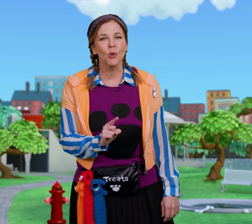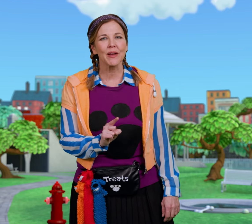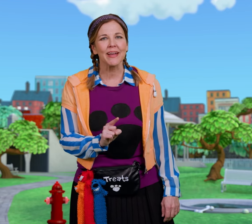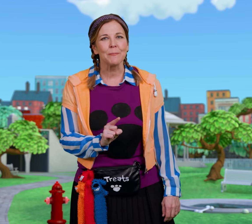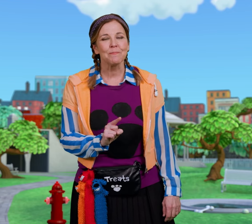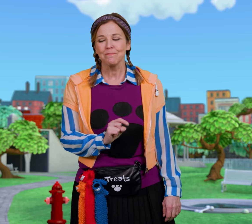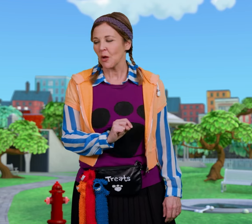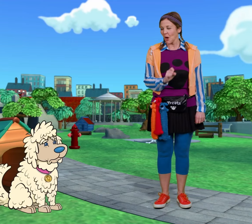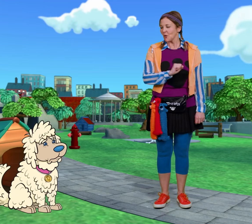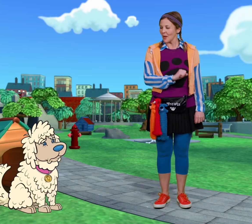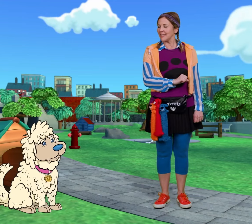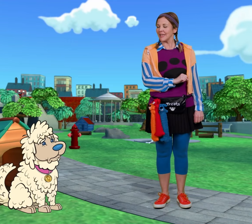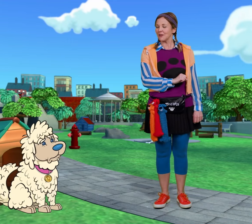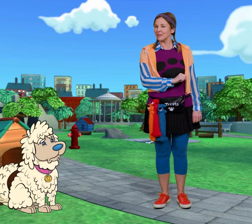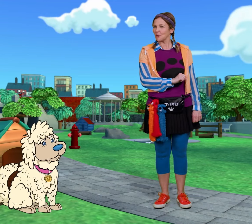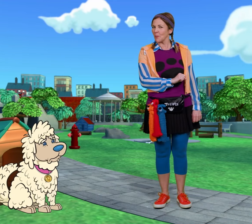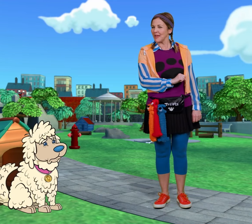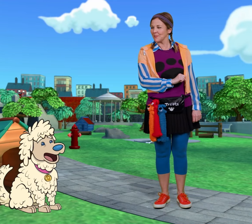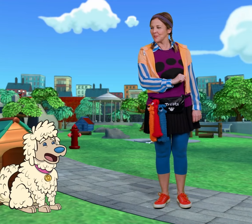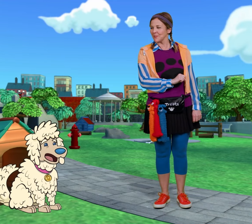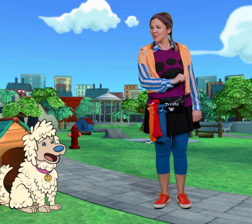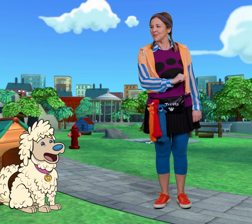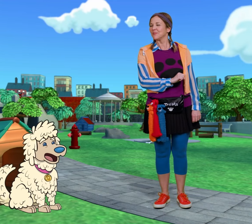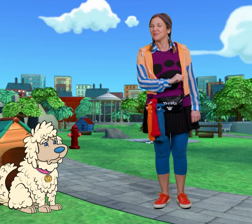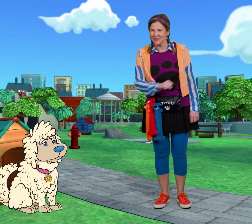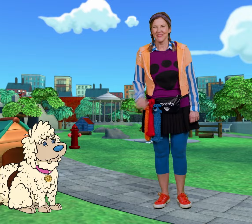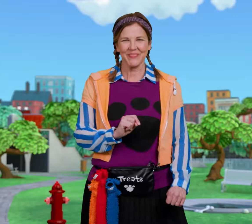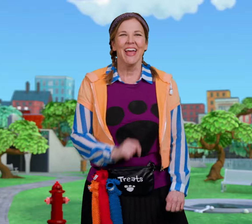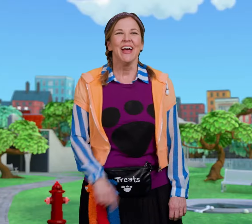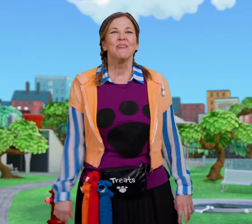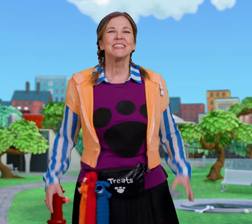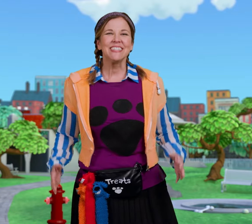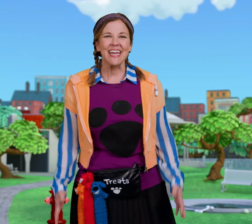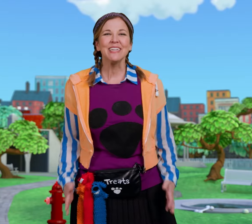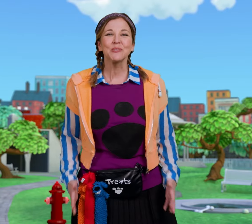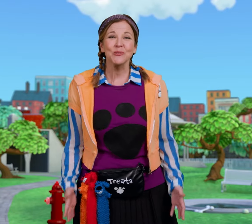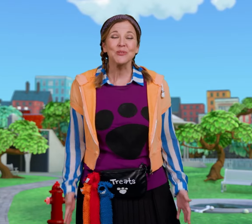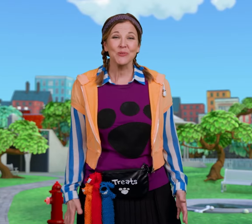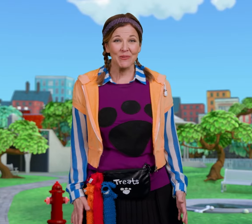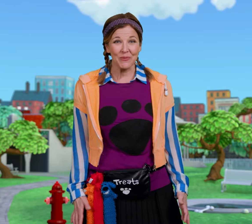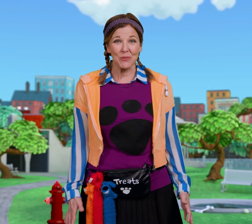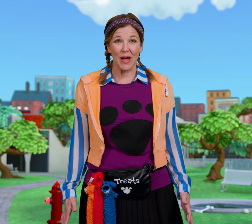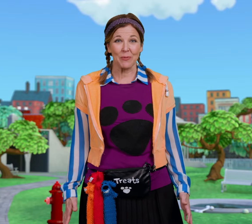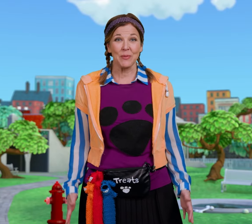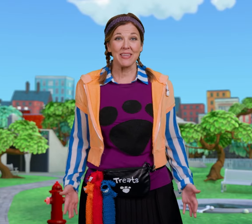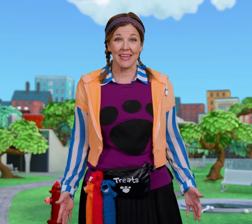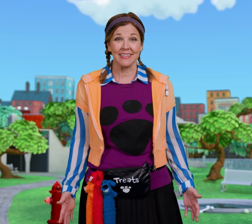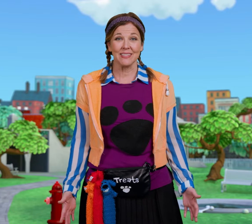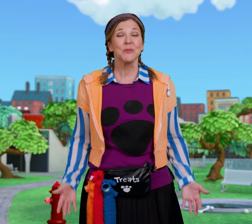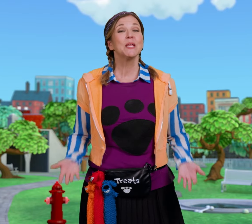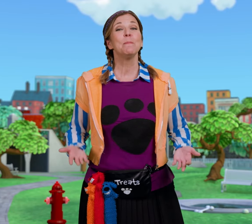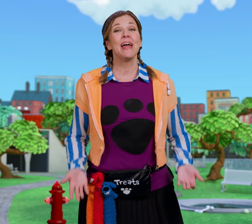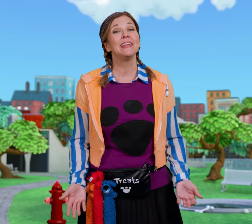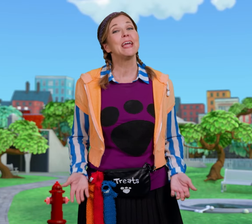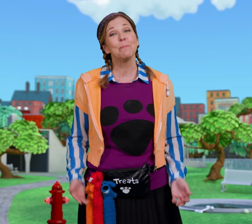story are you ready to hear it stormmy well today's true story from the Bible begins with a man named